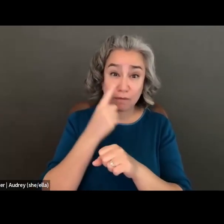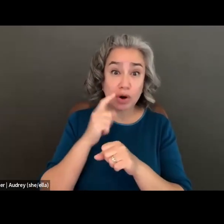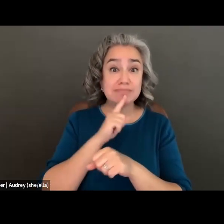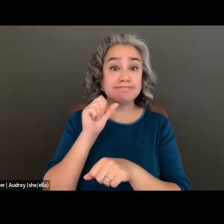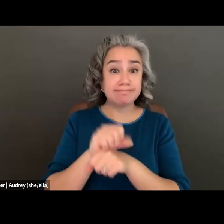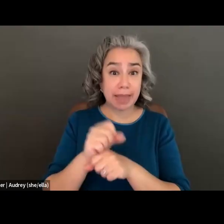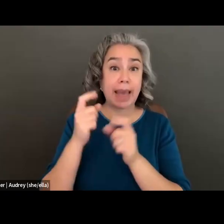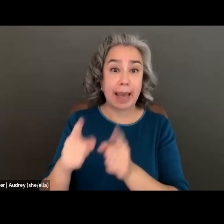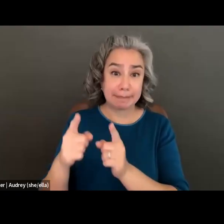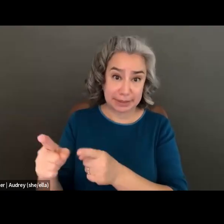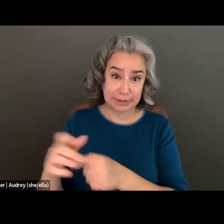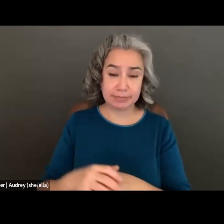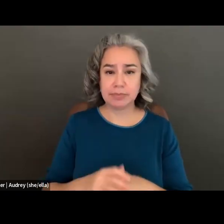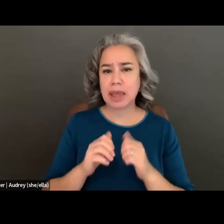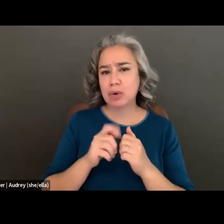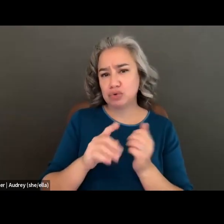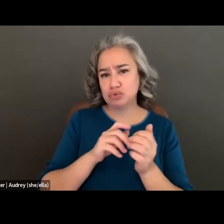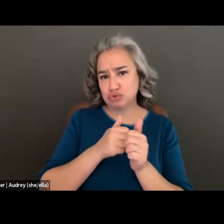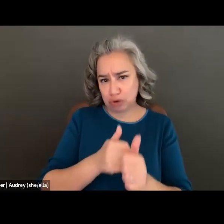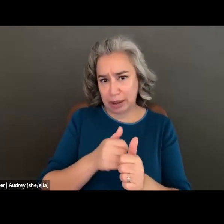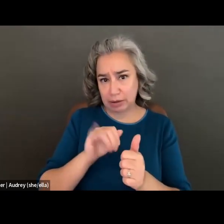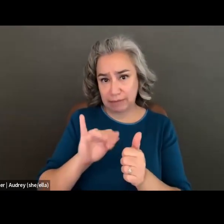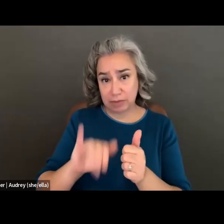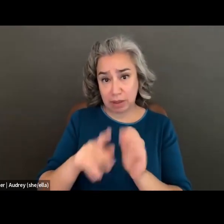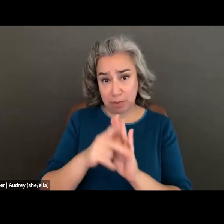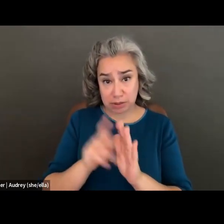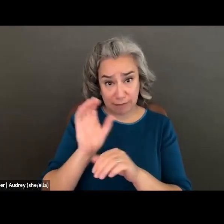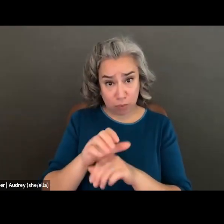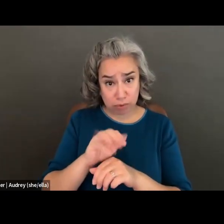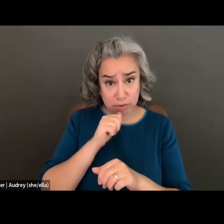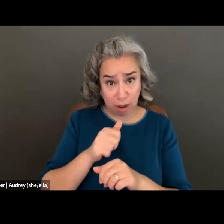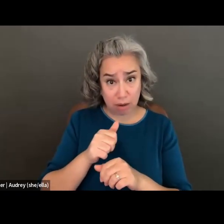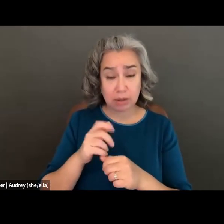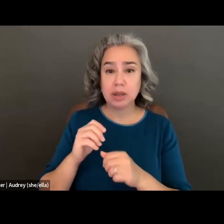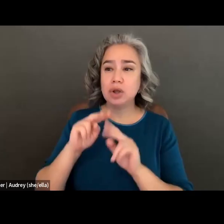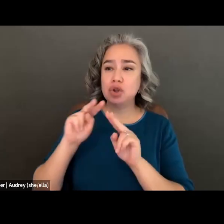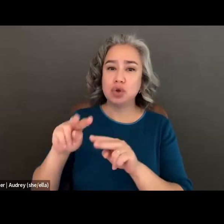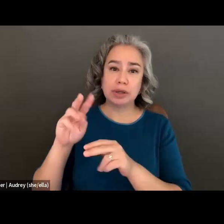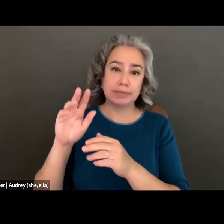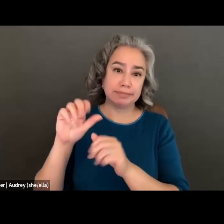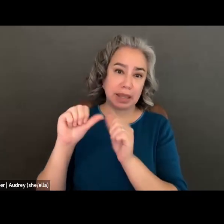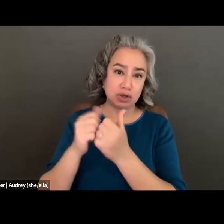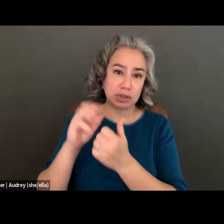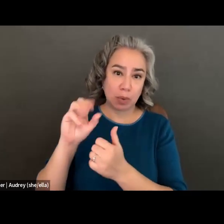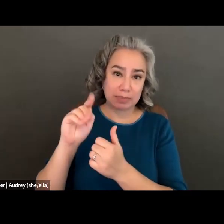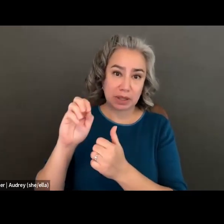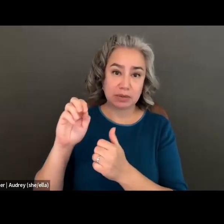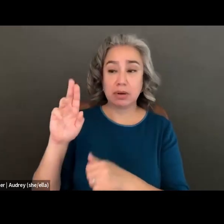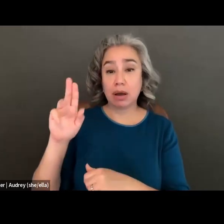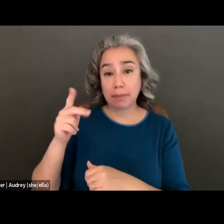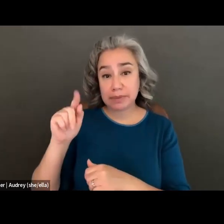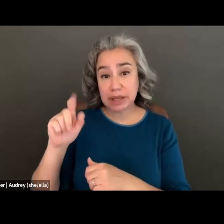practice. Some ways to track whether a policy is being enforced includes checking agency websites for updates or